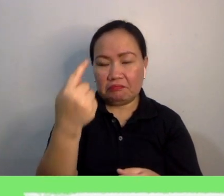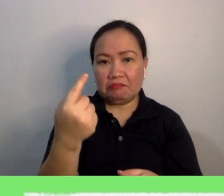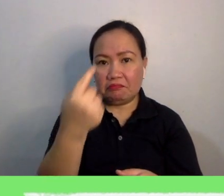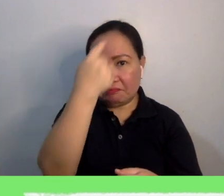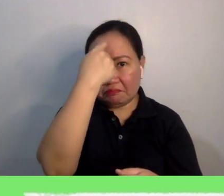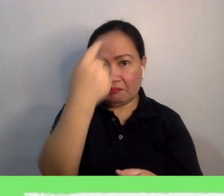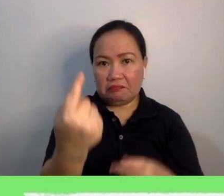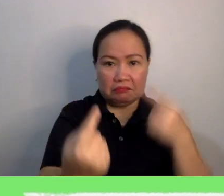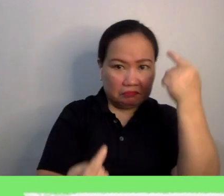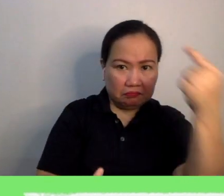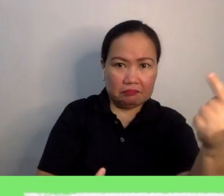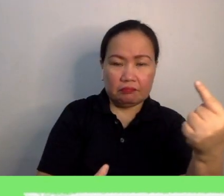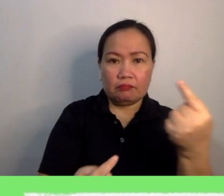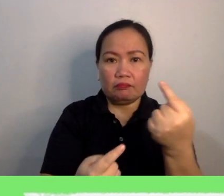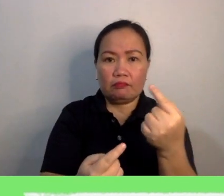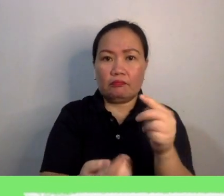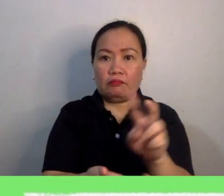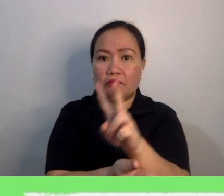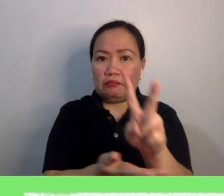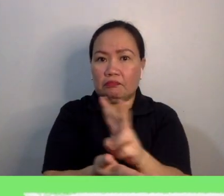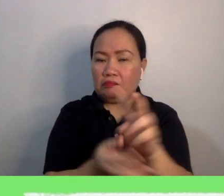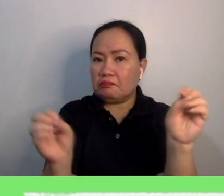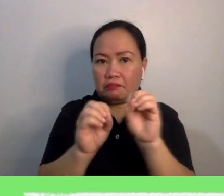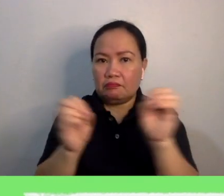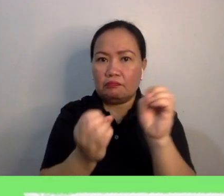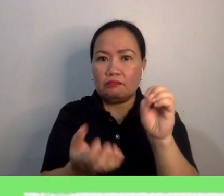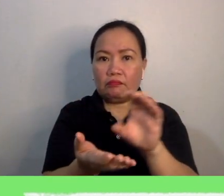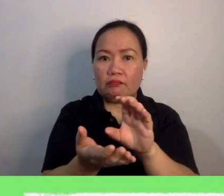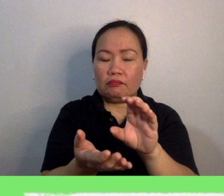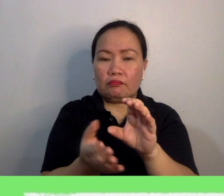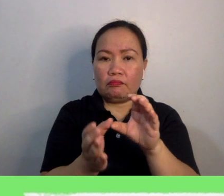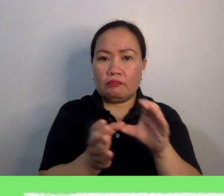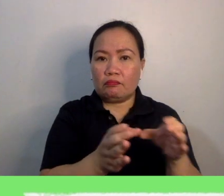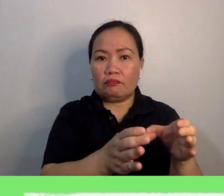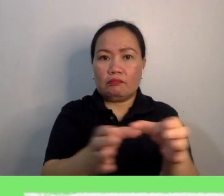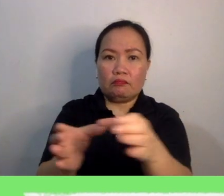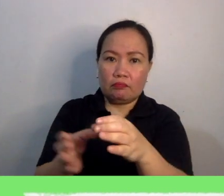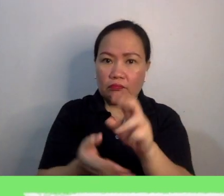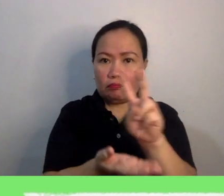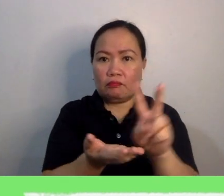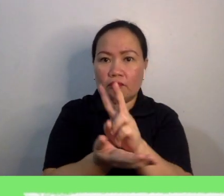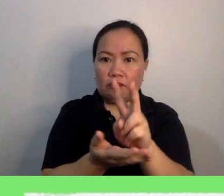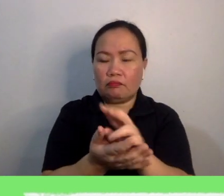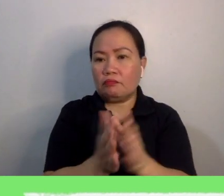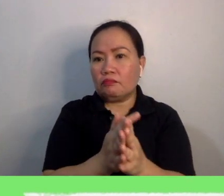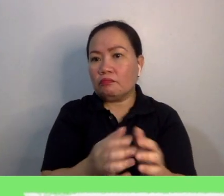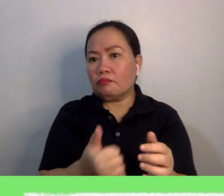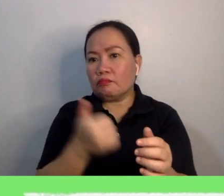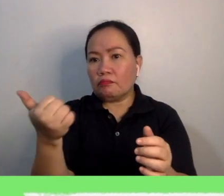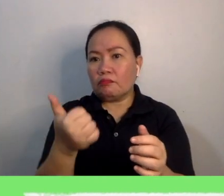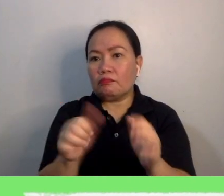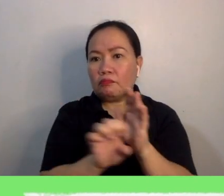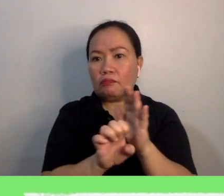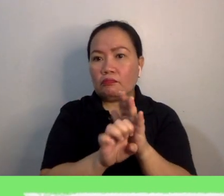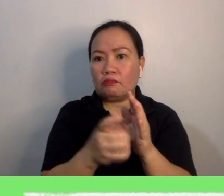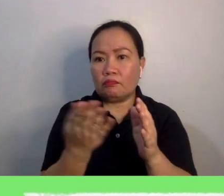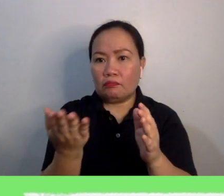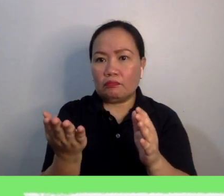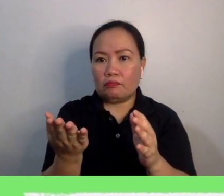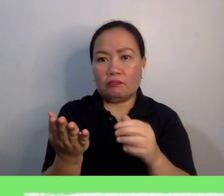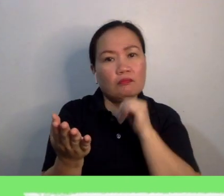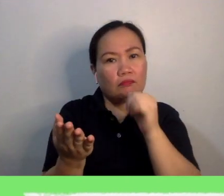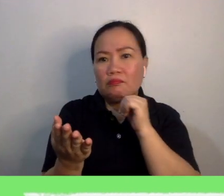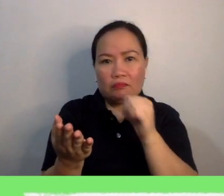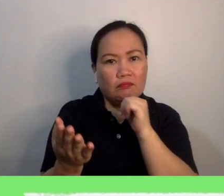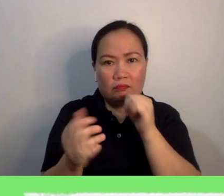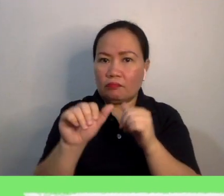common vertex. Okay? So, wala silang common vertex. So, this is not adjacent angles. Another example. So, this one is not